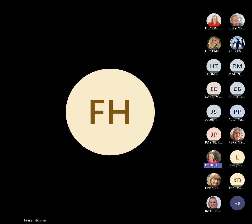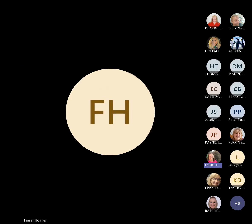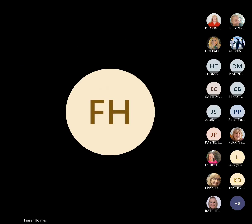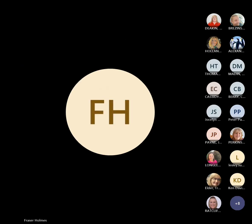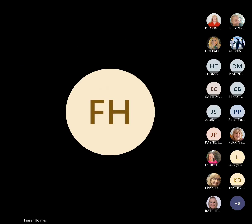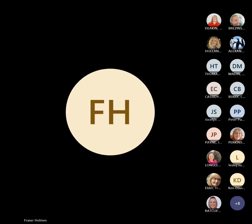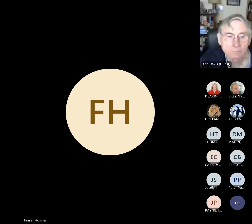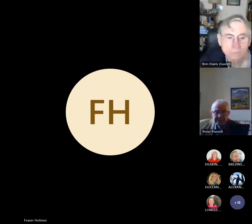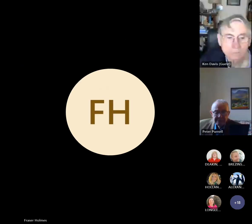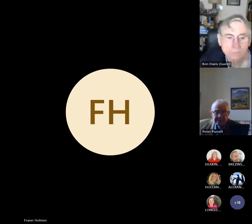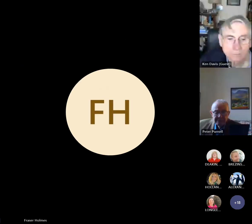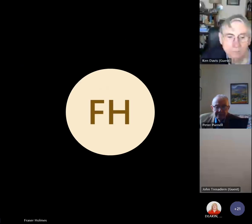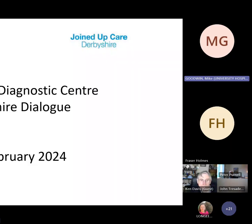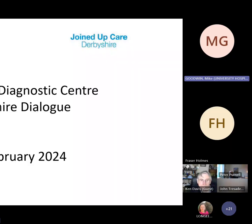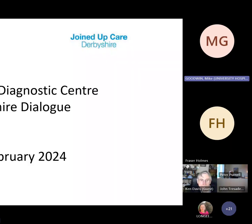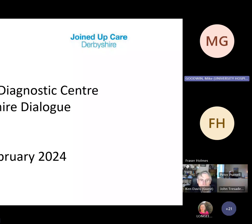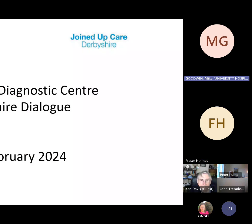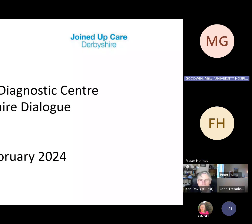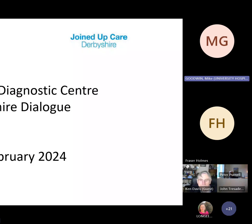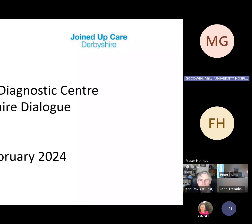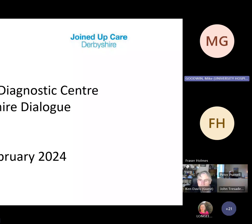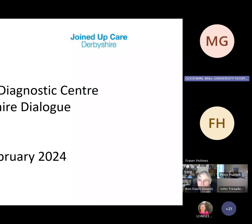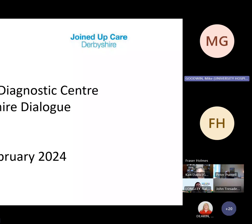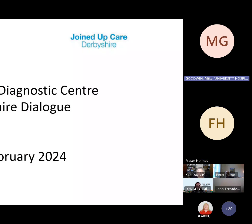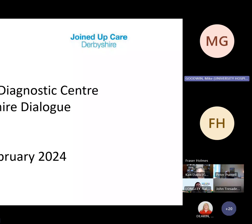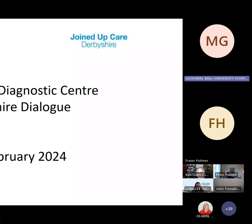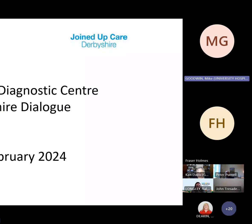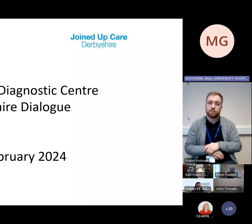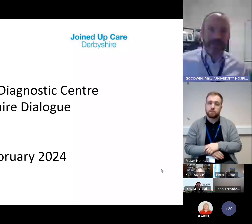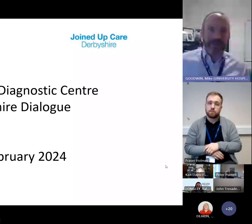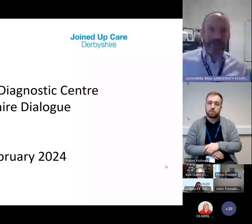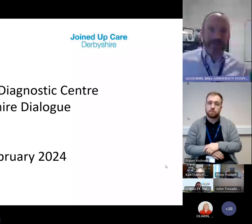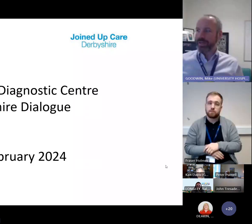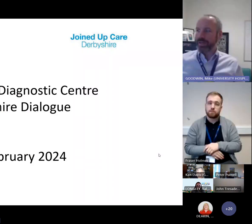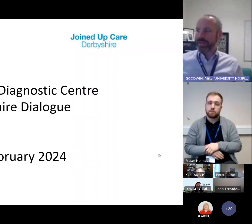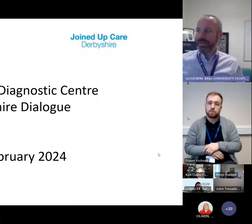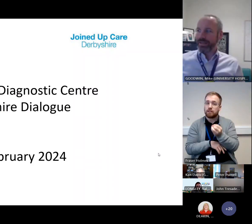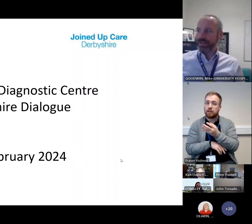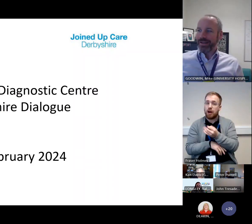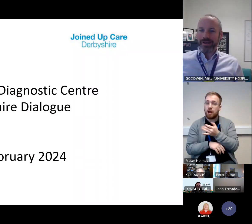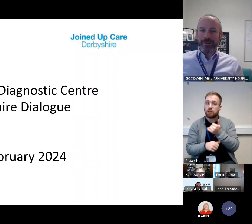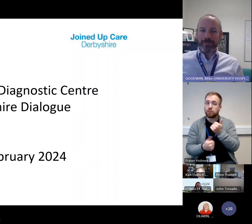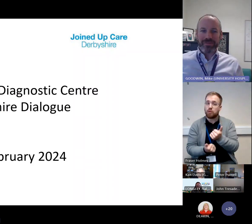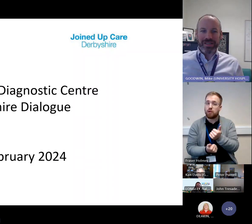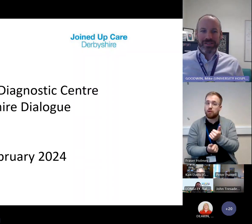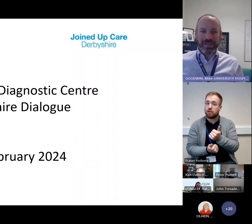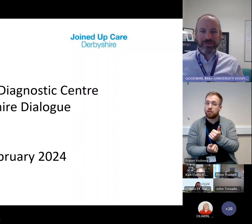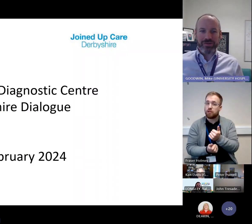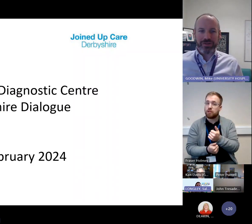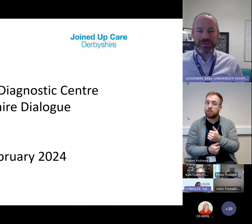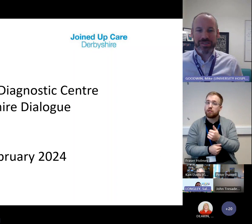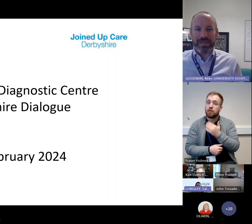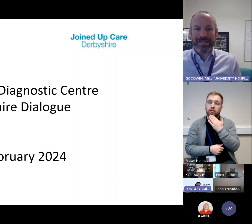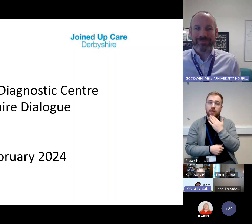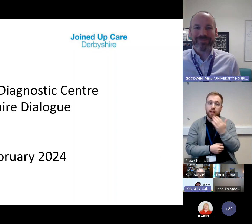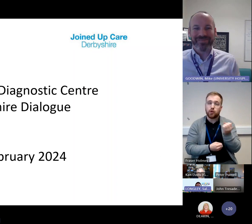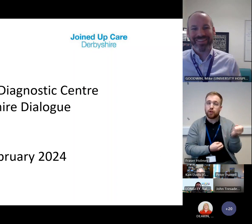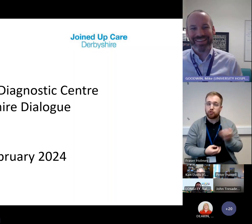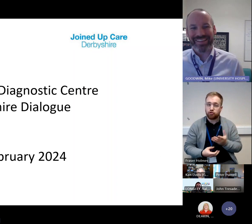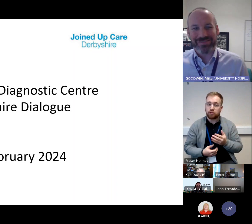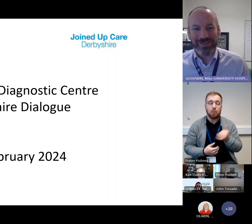well. Thank you. Hopefully you can all see my slides now, okay? So thanks for that introduction. Yes, great,